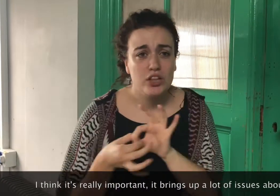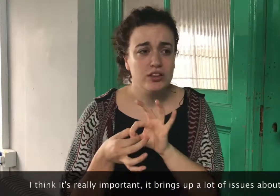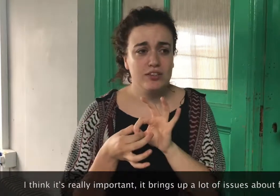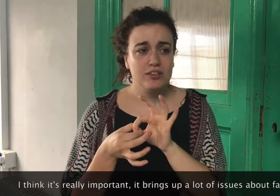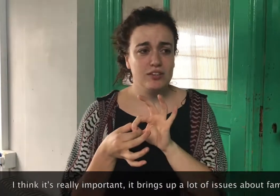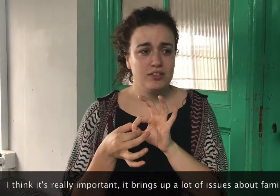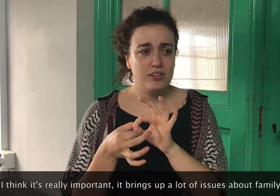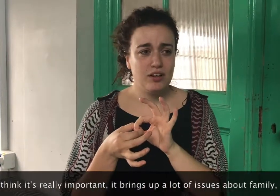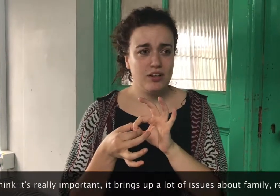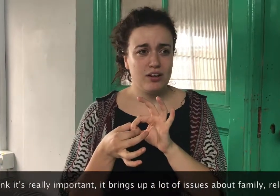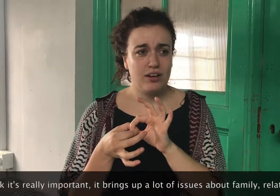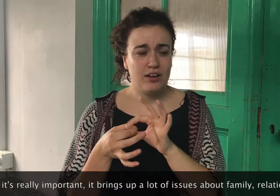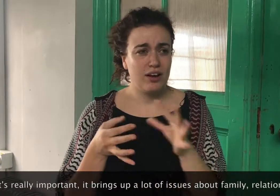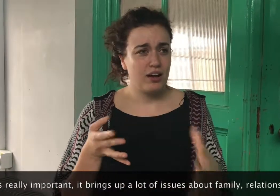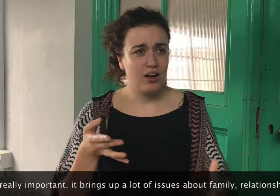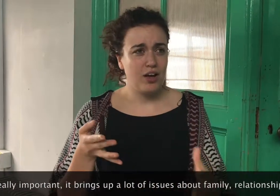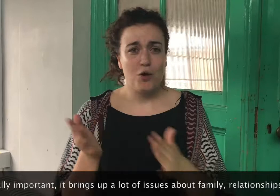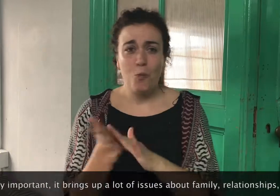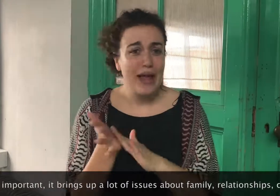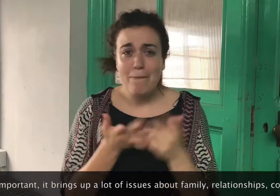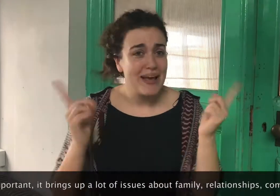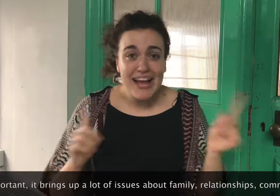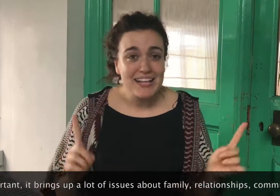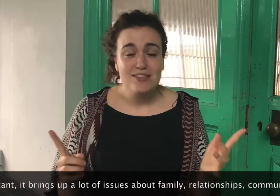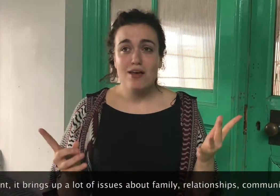It brings up a lot of issues about family, relationships,